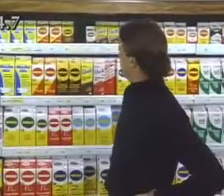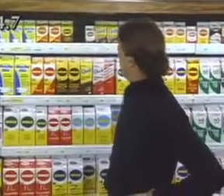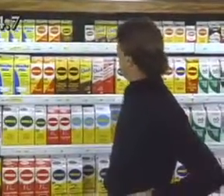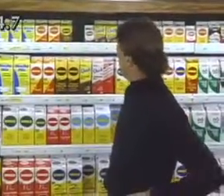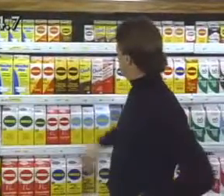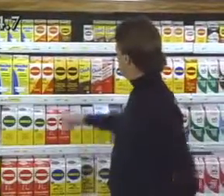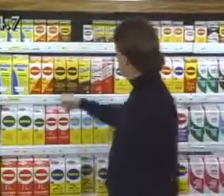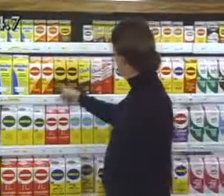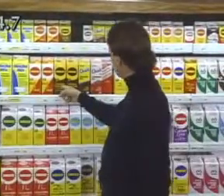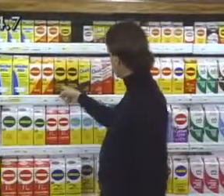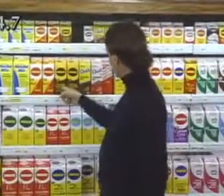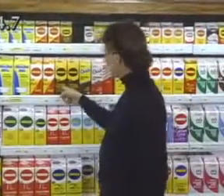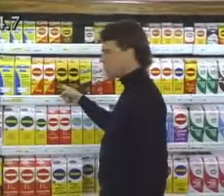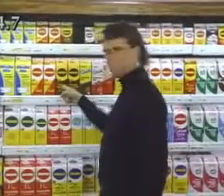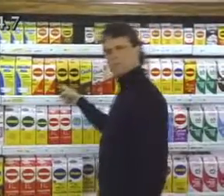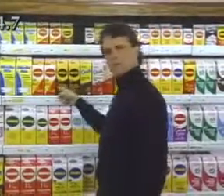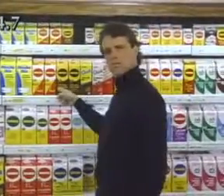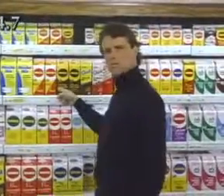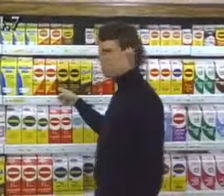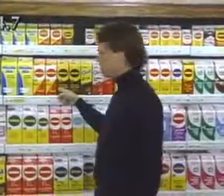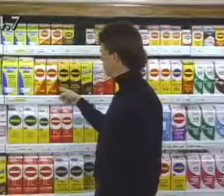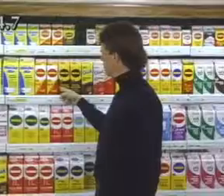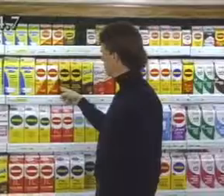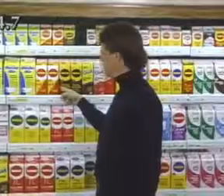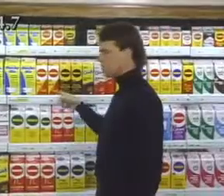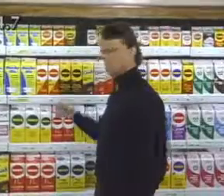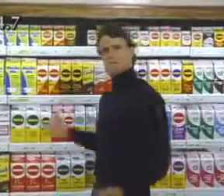it. A